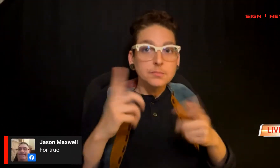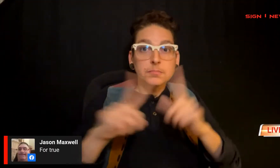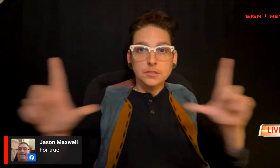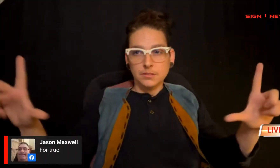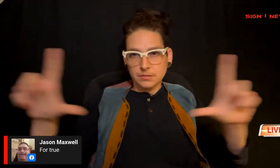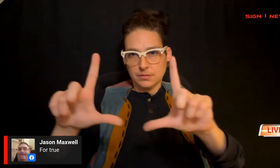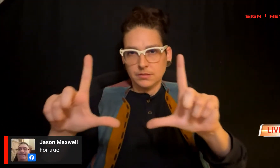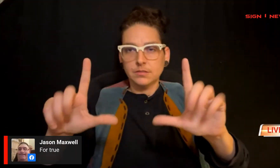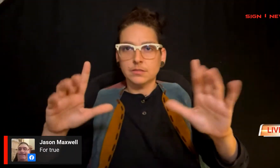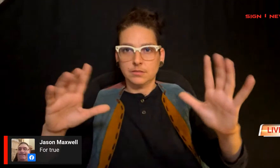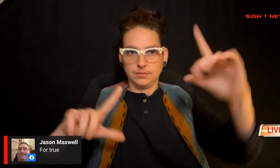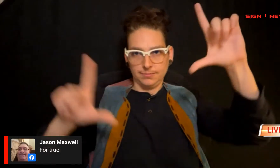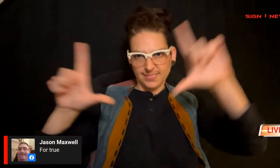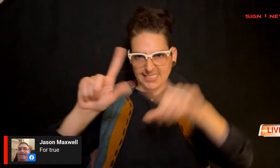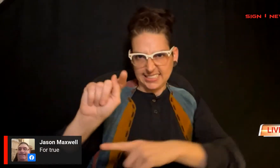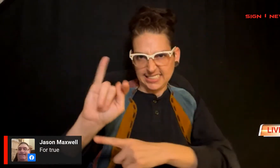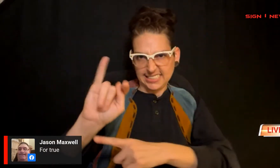Sometimes it was too wide.